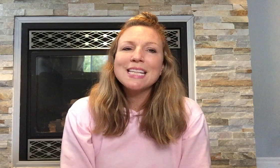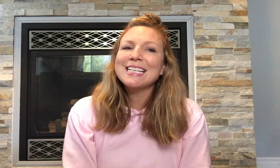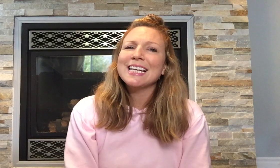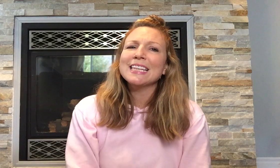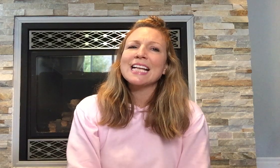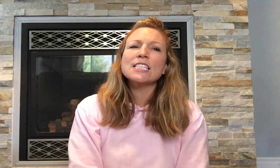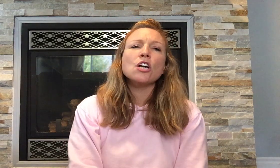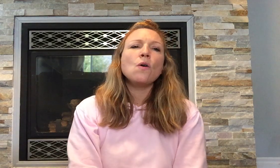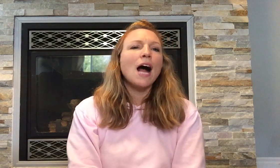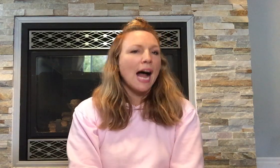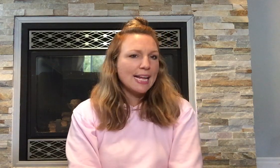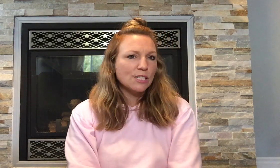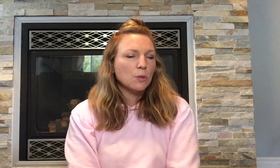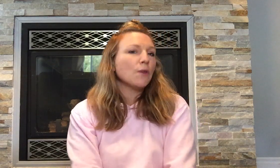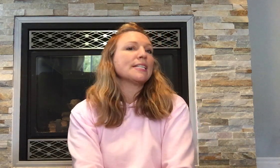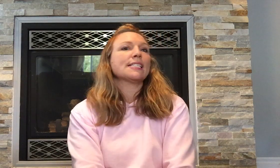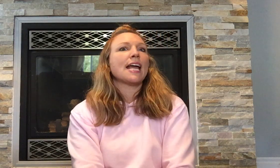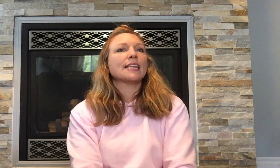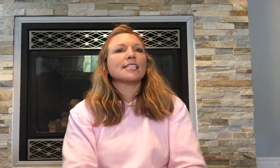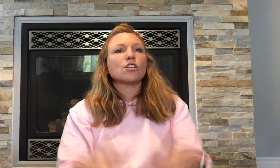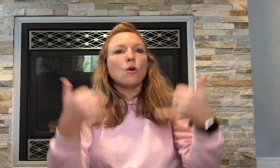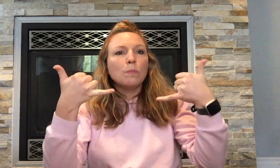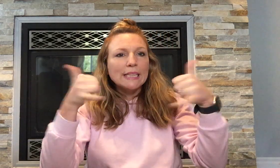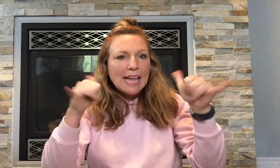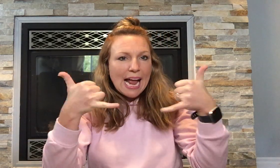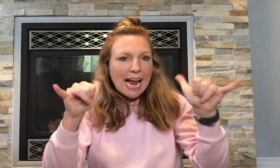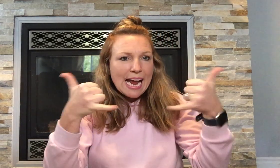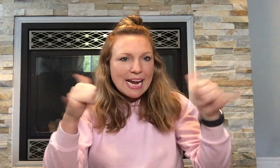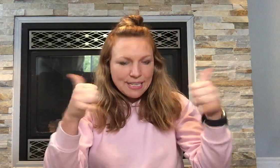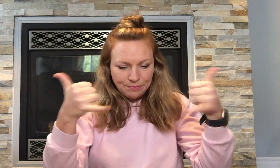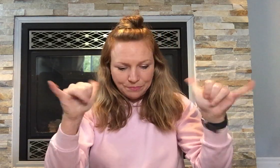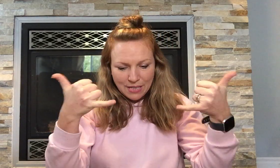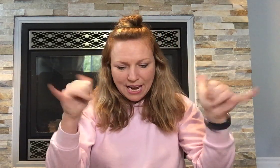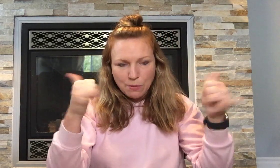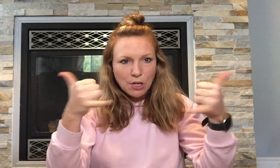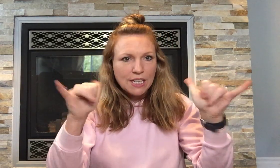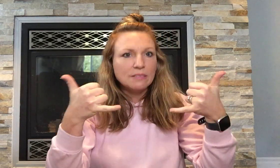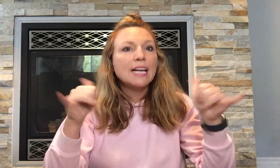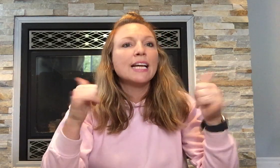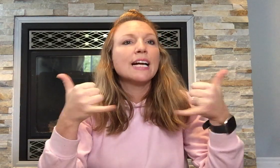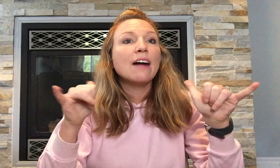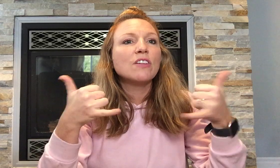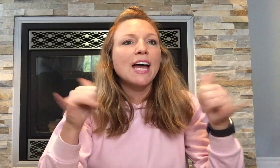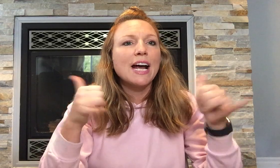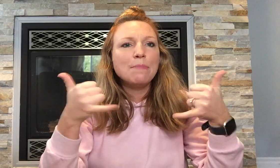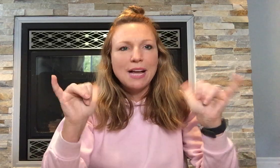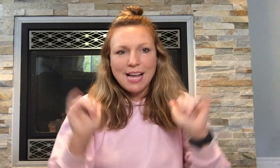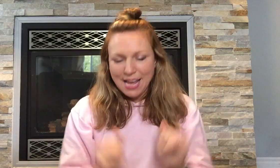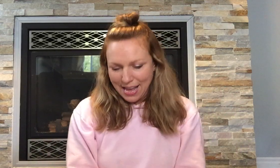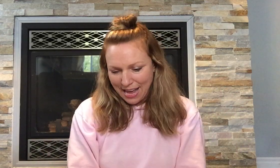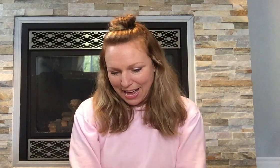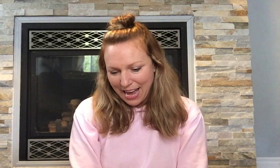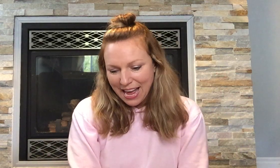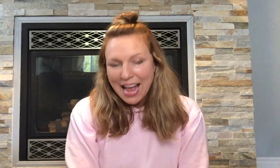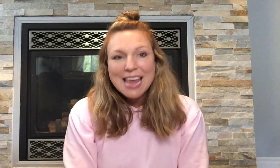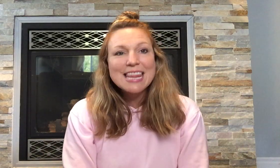they say, let's go hunt. We're going to say, let's go play. Okay, we're going to cover that up.